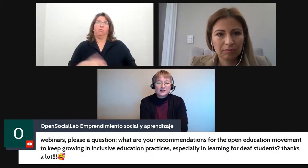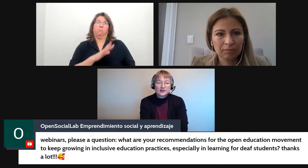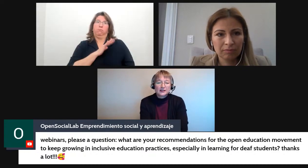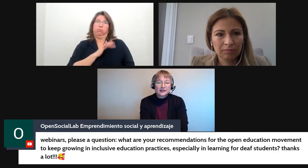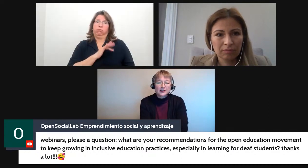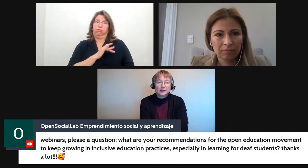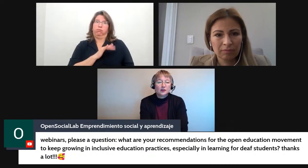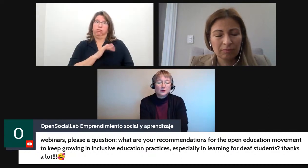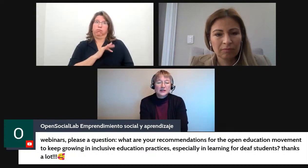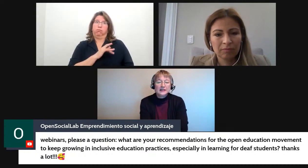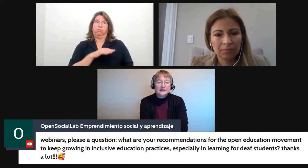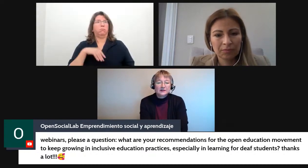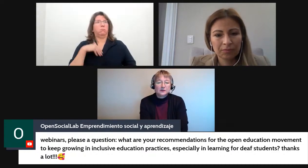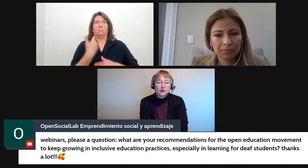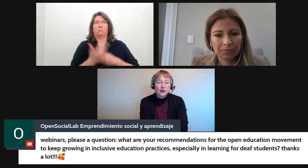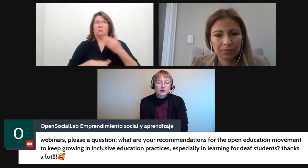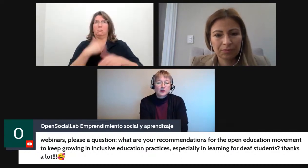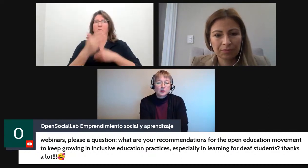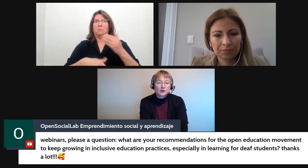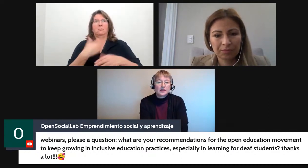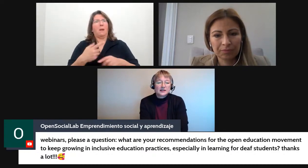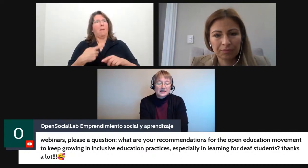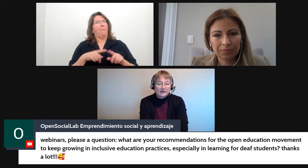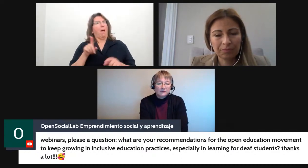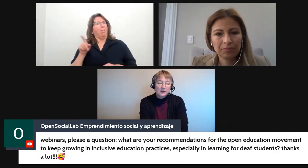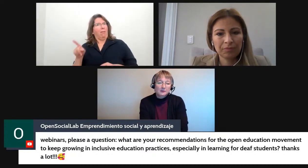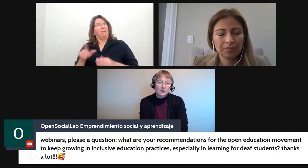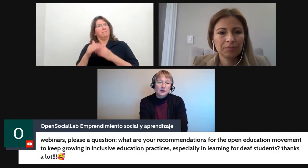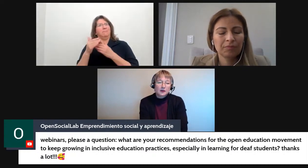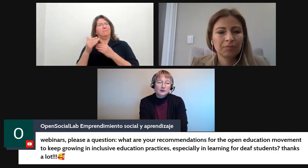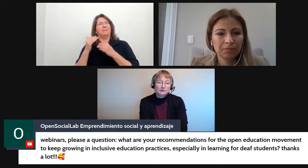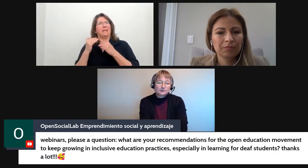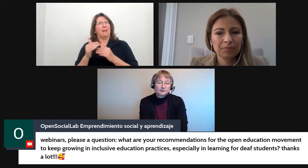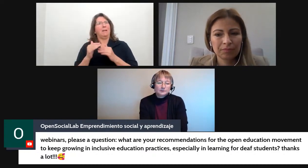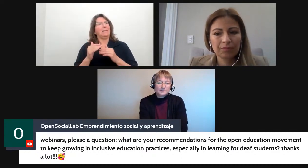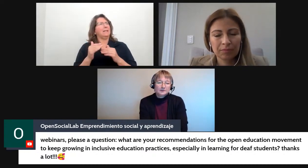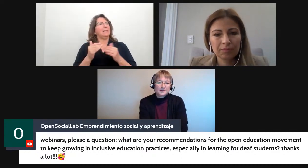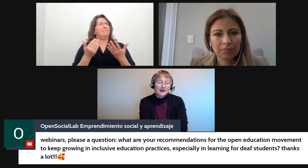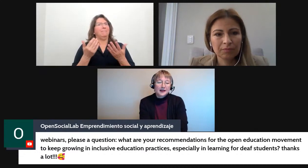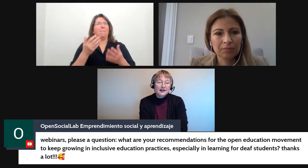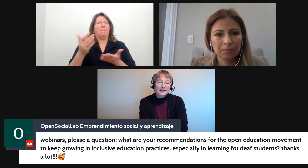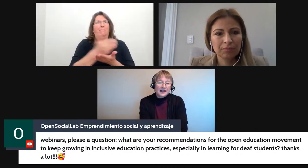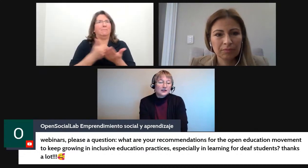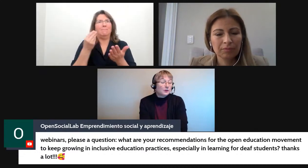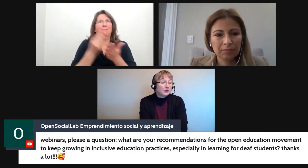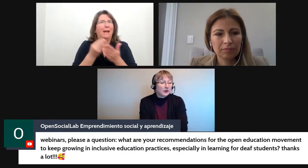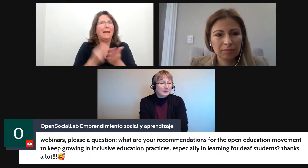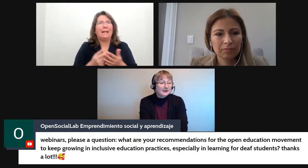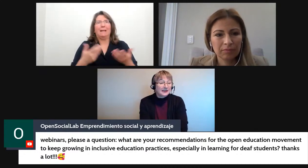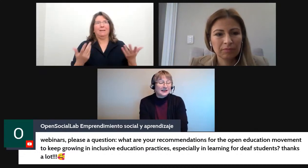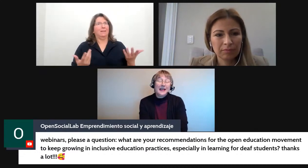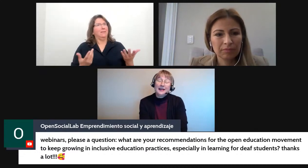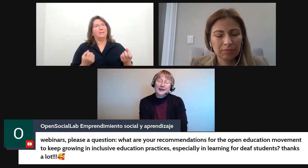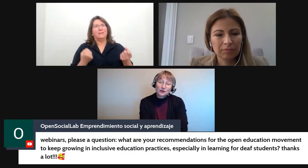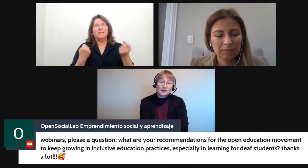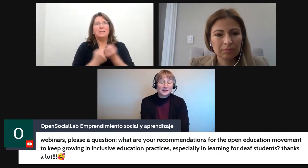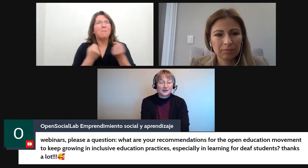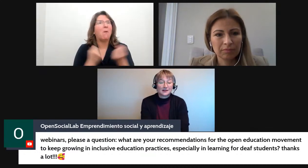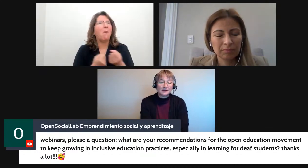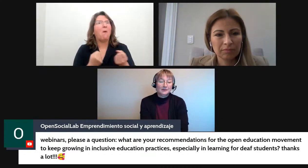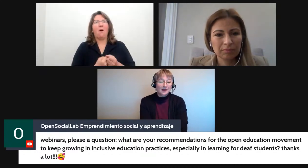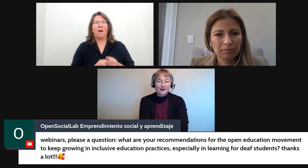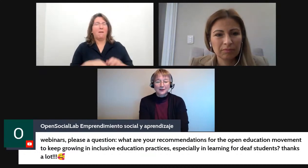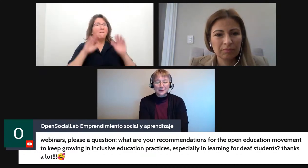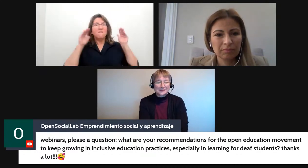wrong direction, we need to include the deaf people. And that's where we're limited. And of